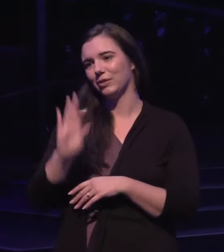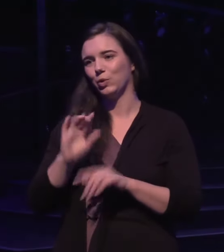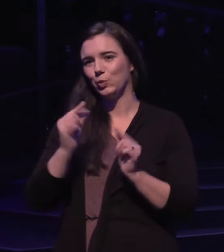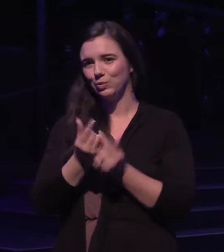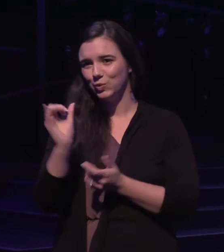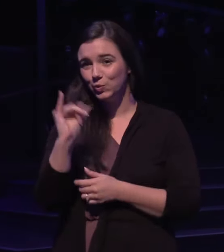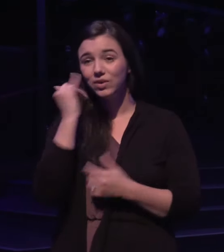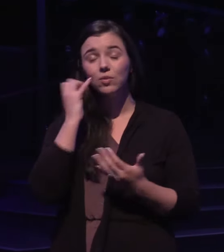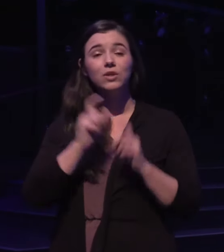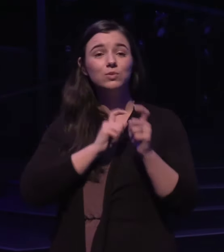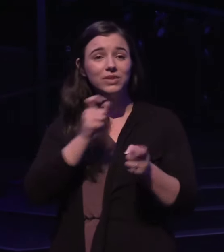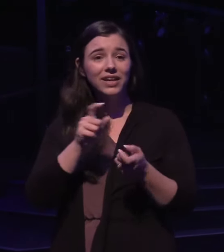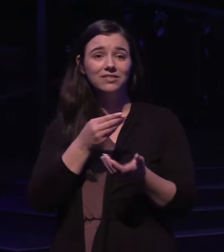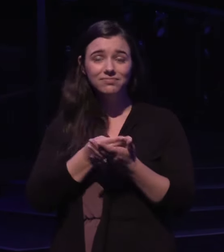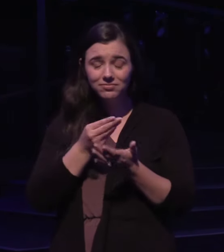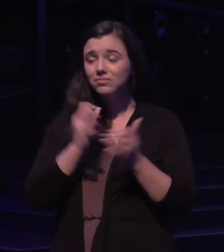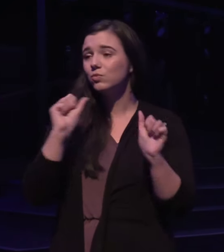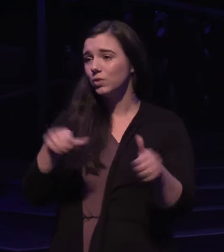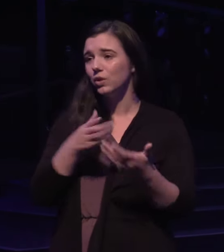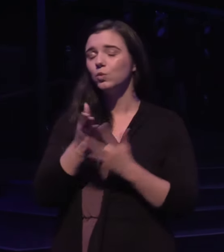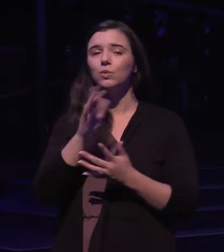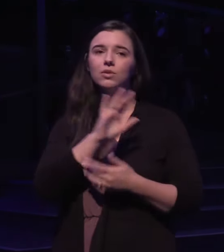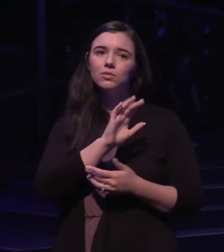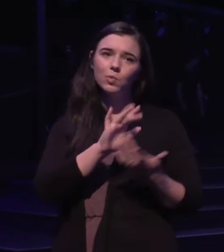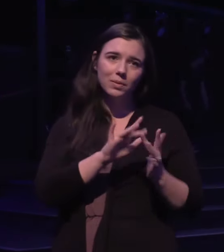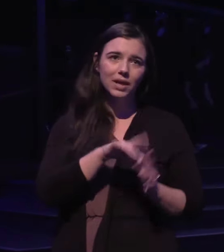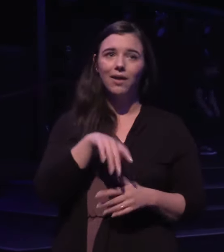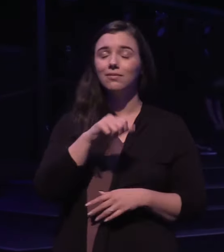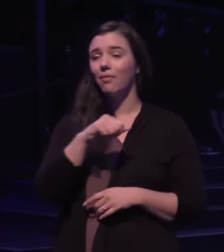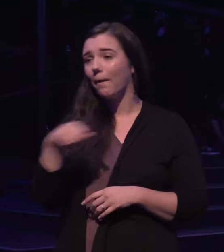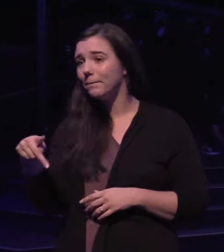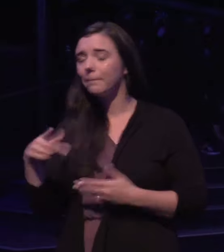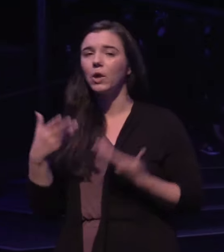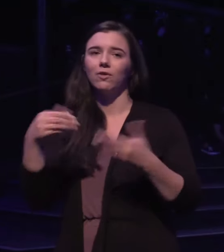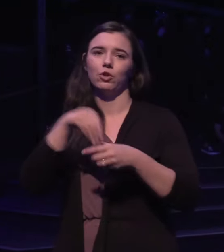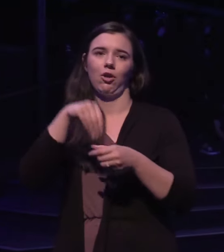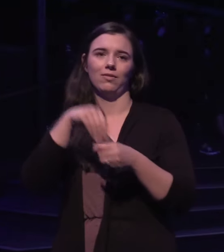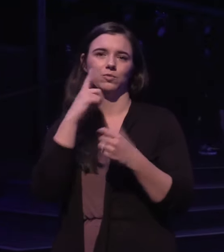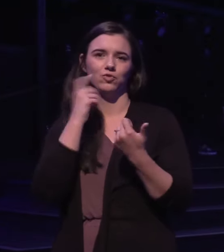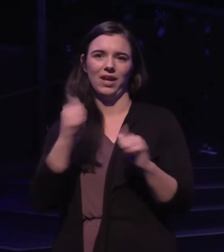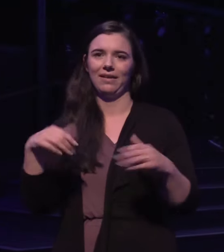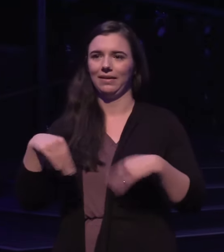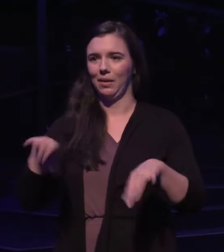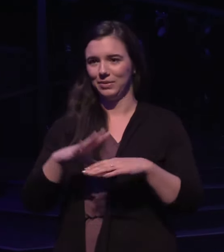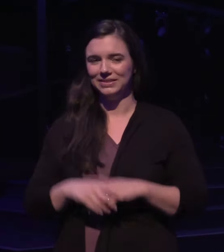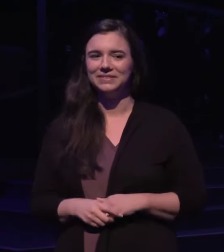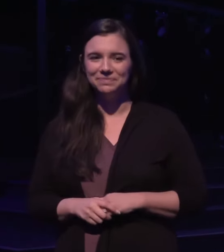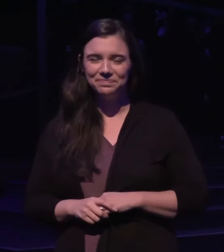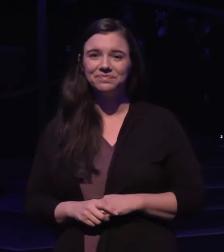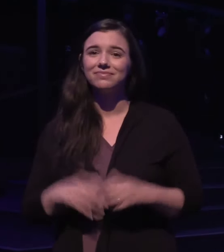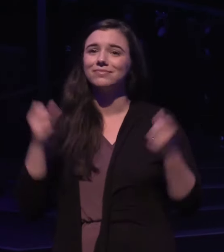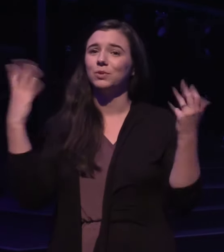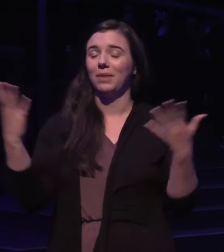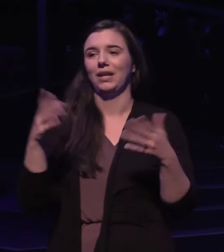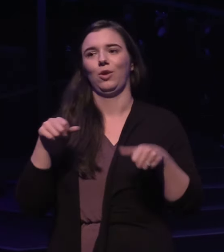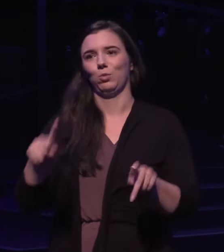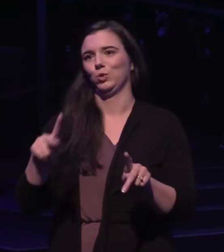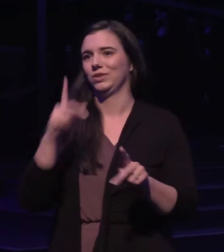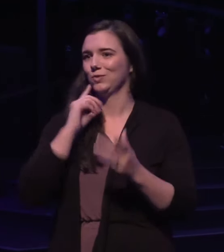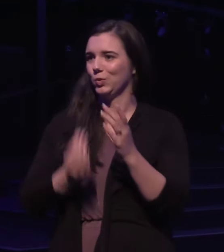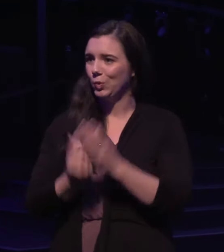like to give today, you can do that through our website, our mobile app, or one of the offering envelopes at any of our campuses. There are so many